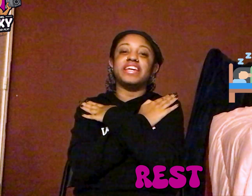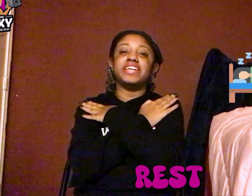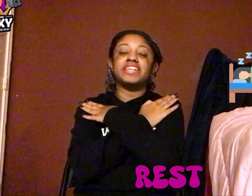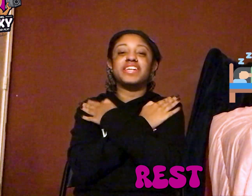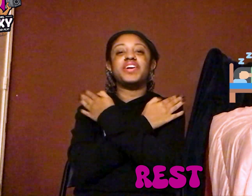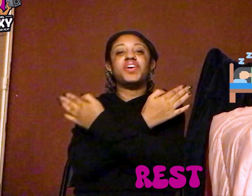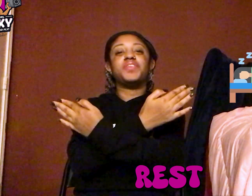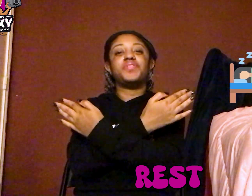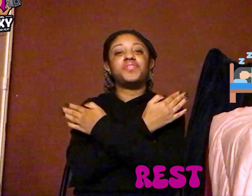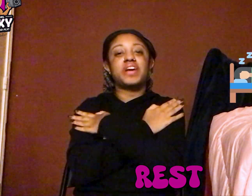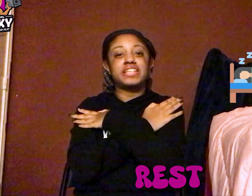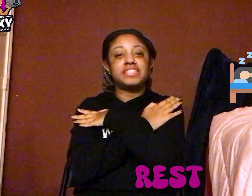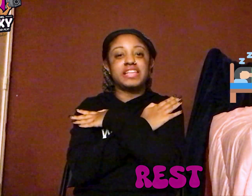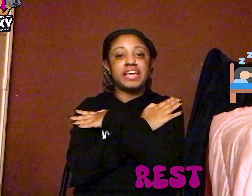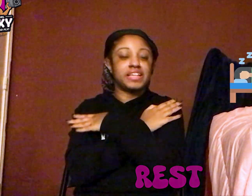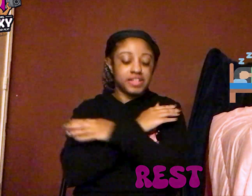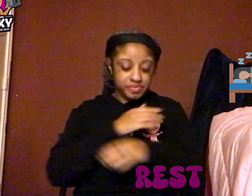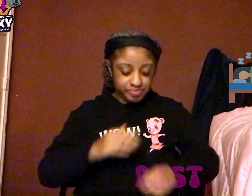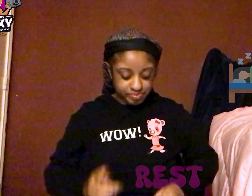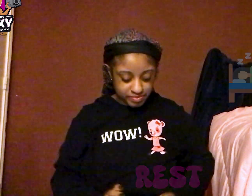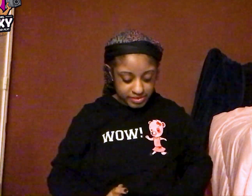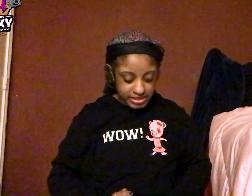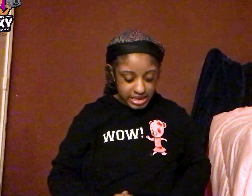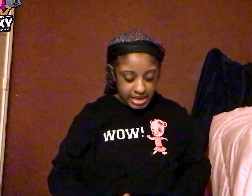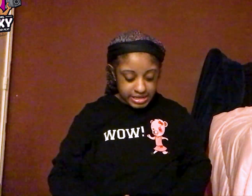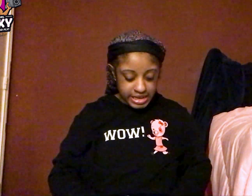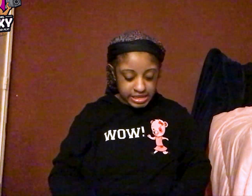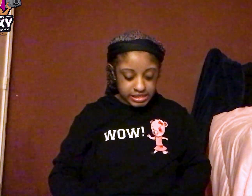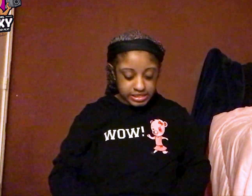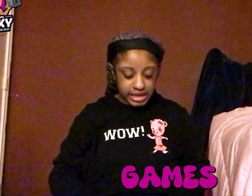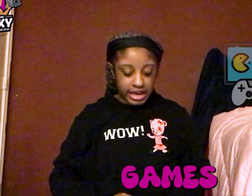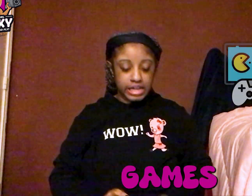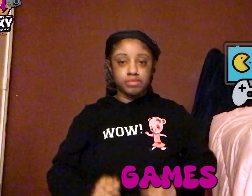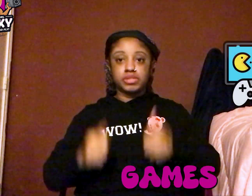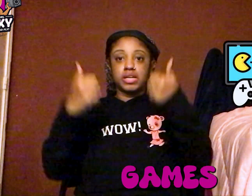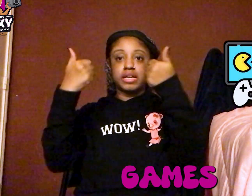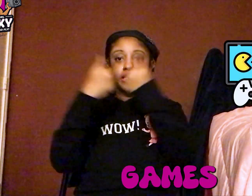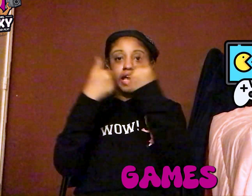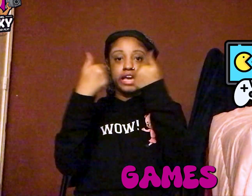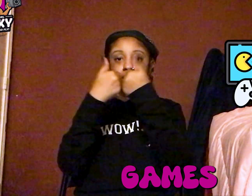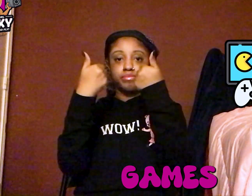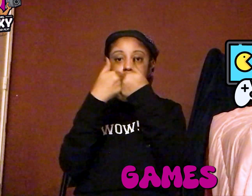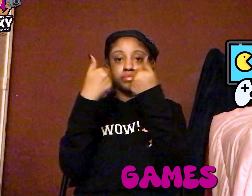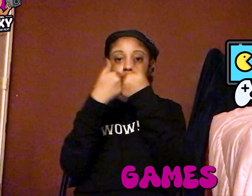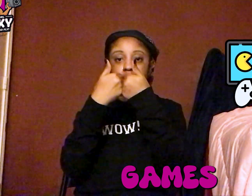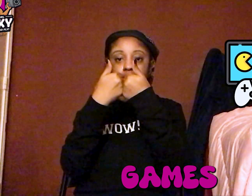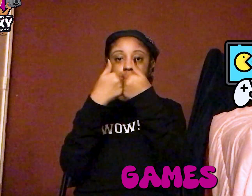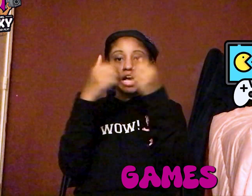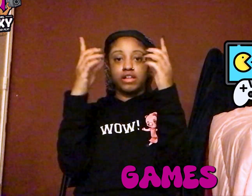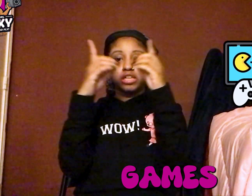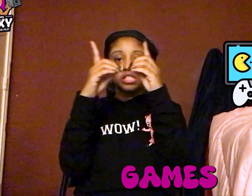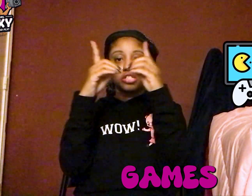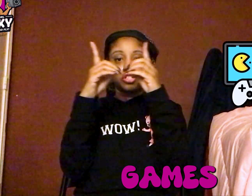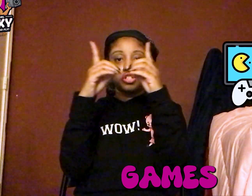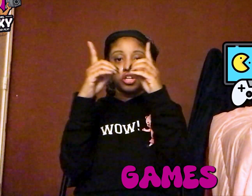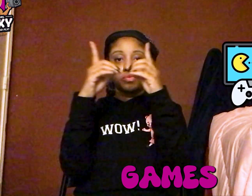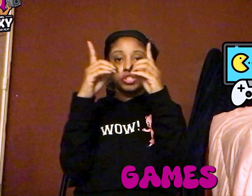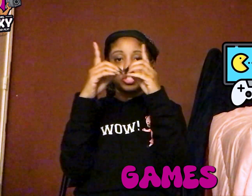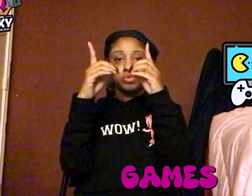resting. Resting. Next is games. Games. So like how this is dessert with the 2